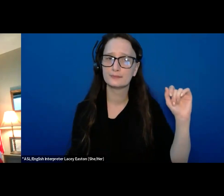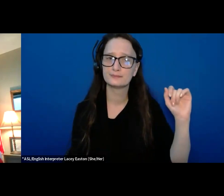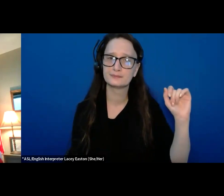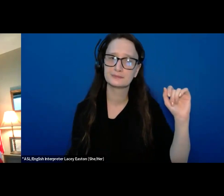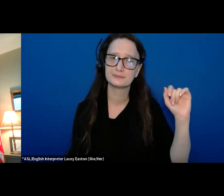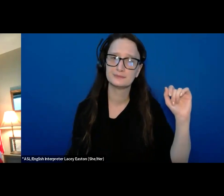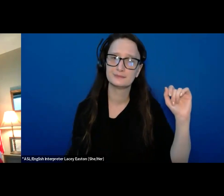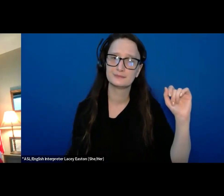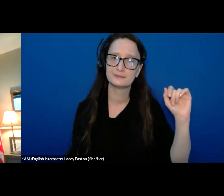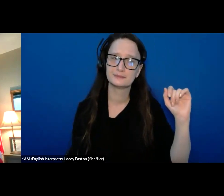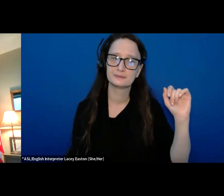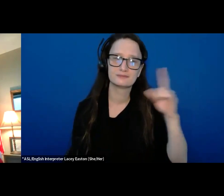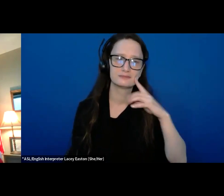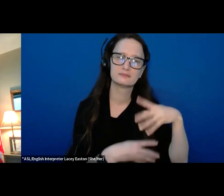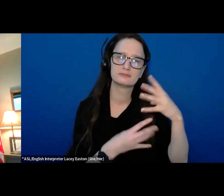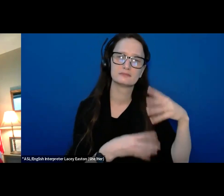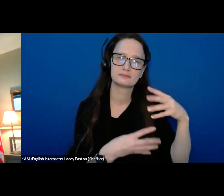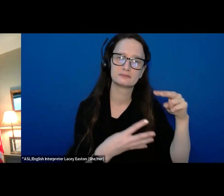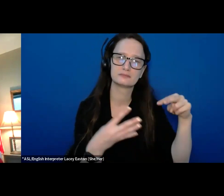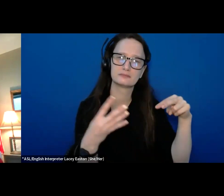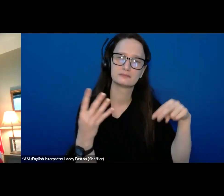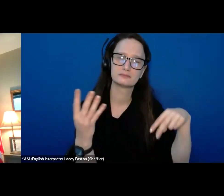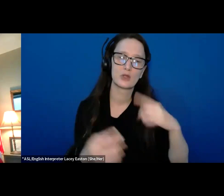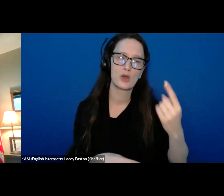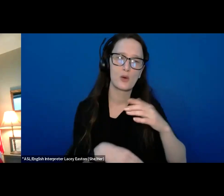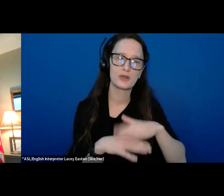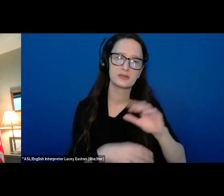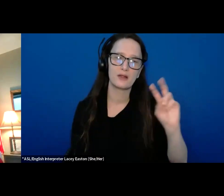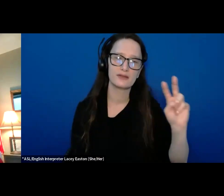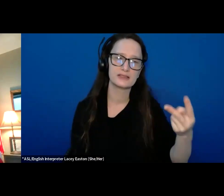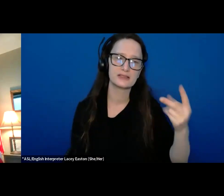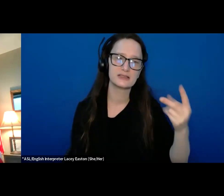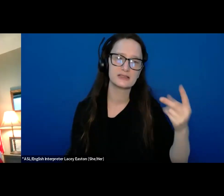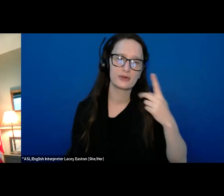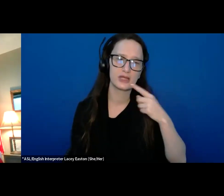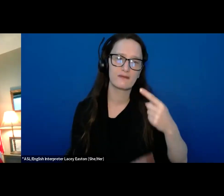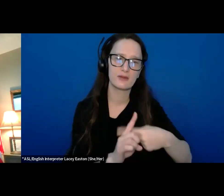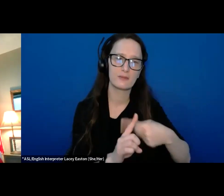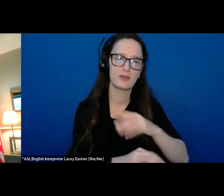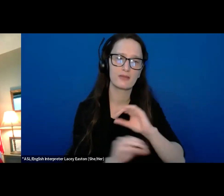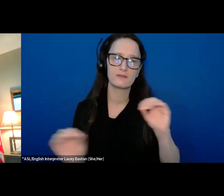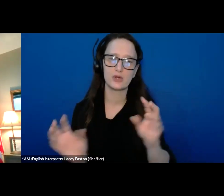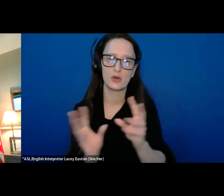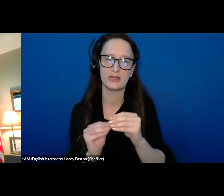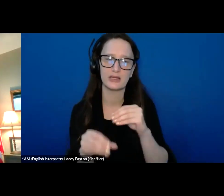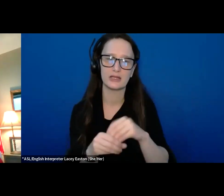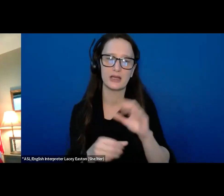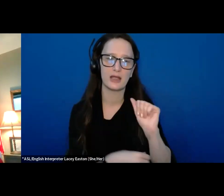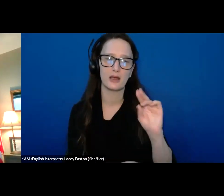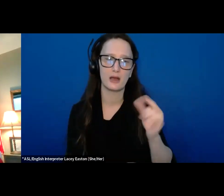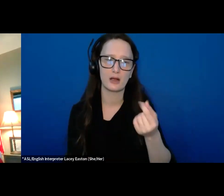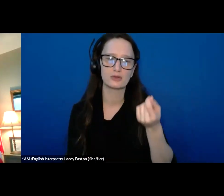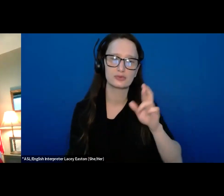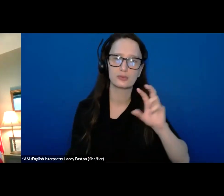Oh, wait, let me scroll down here real quick. It's always on the second Thursday of the month, no meeting in August and December. And then I know we have the